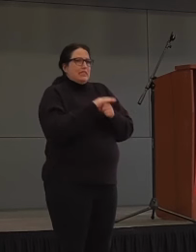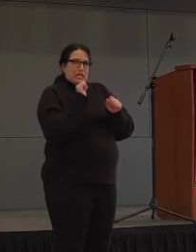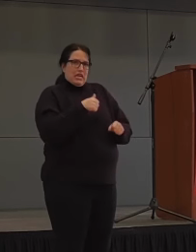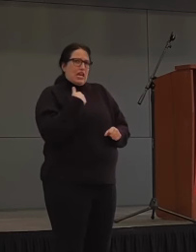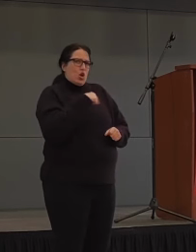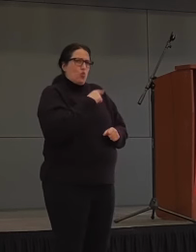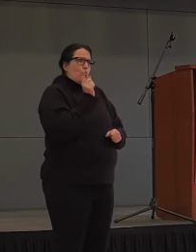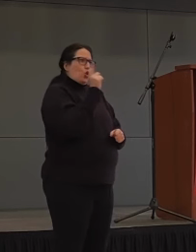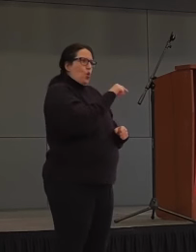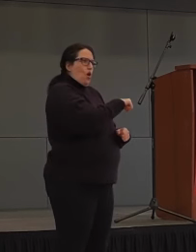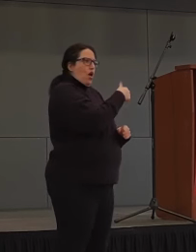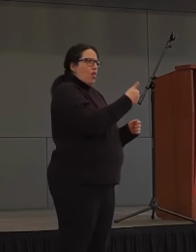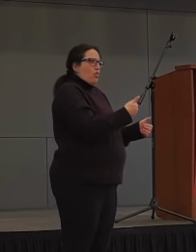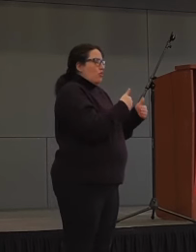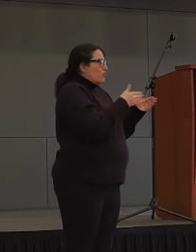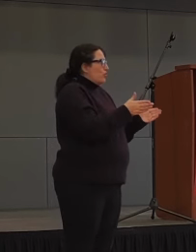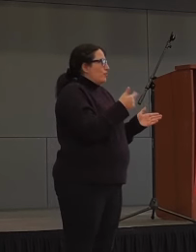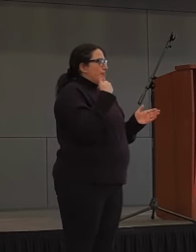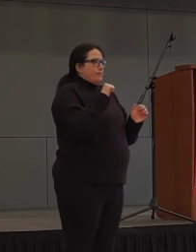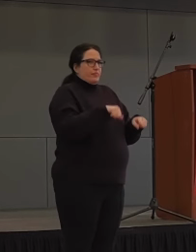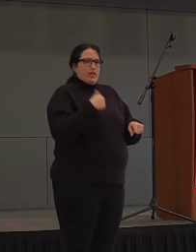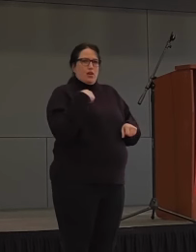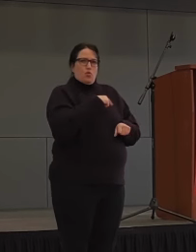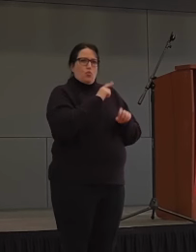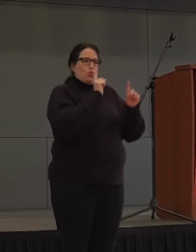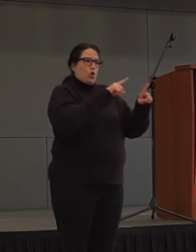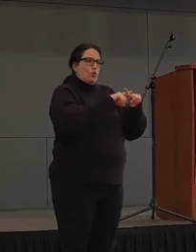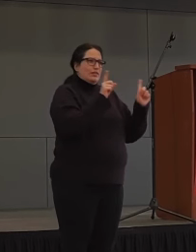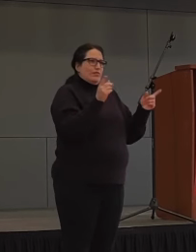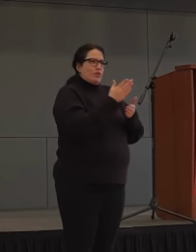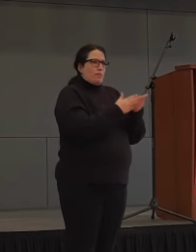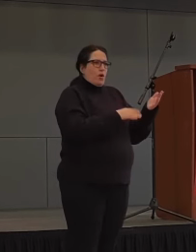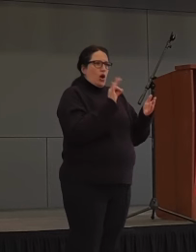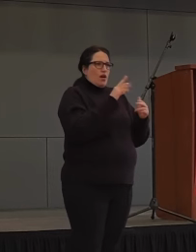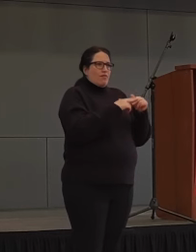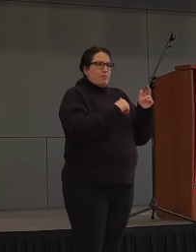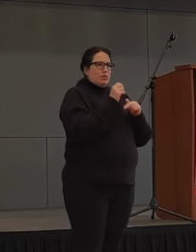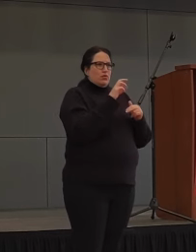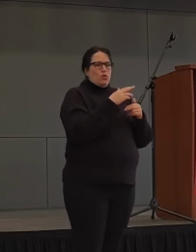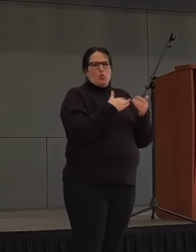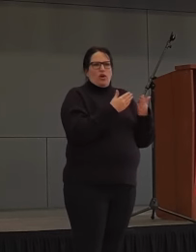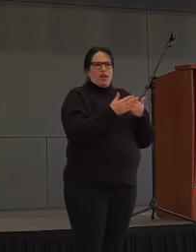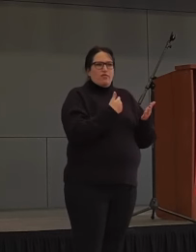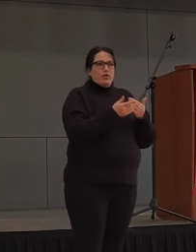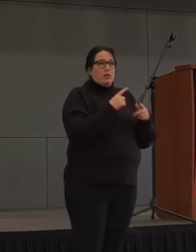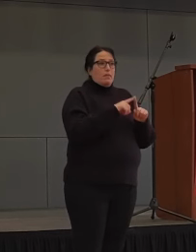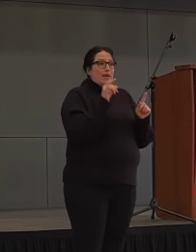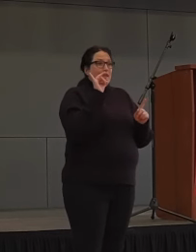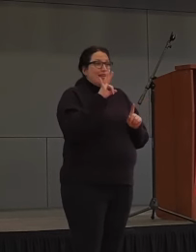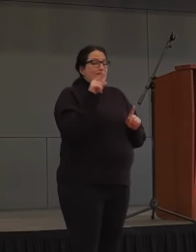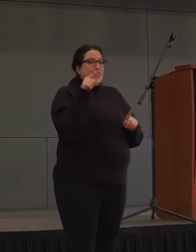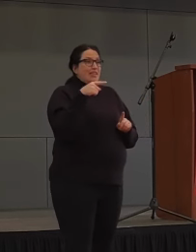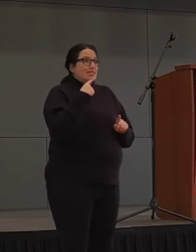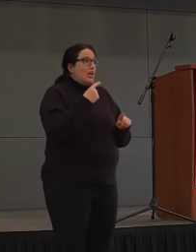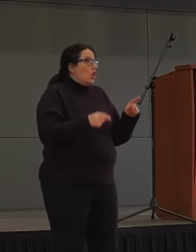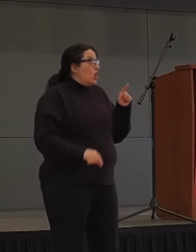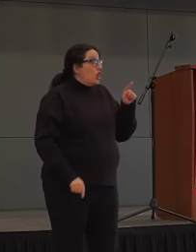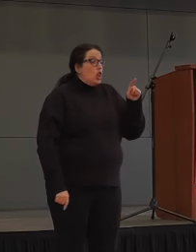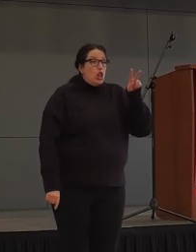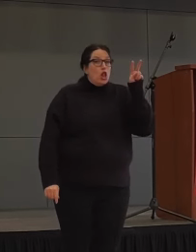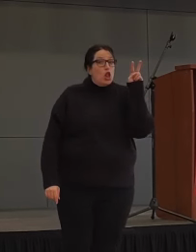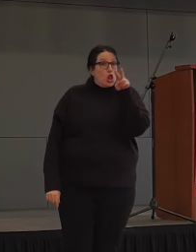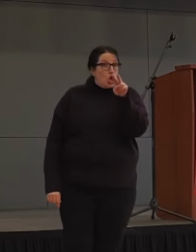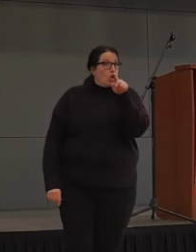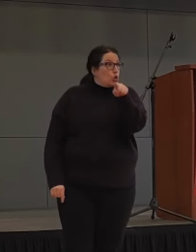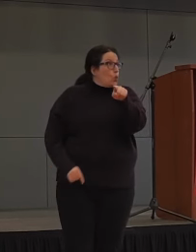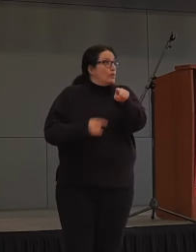another room? Can we go to a different part of the building or whatever? But if they say, look at those